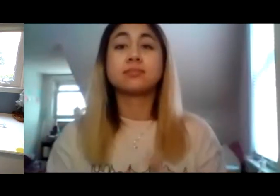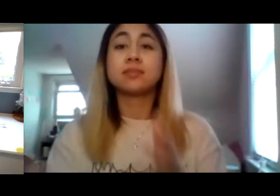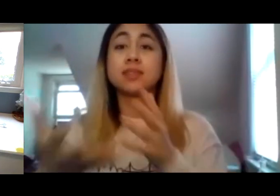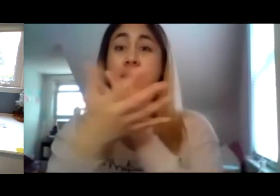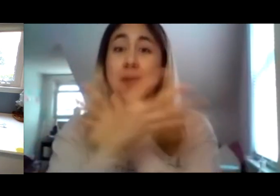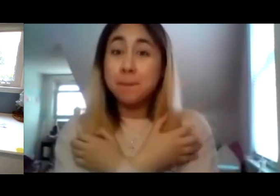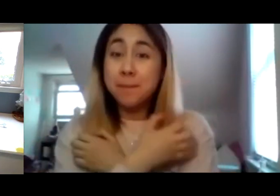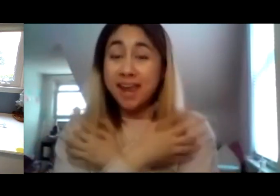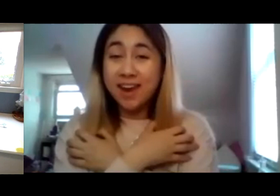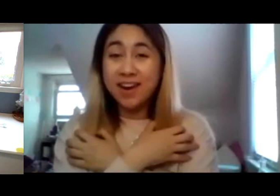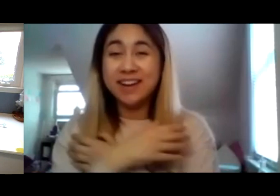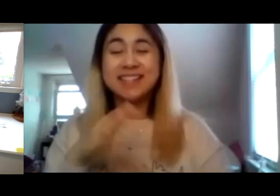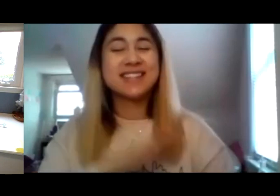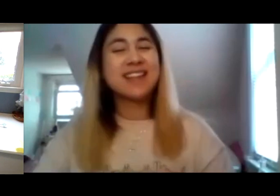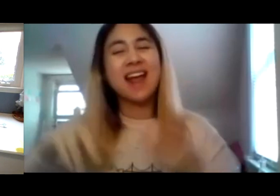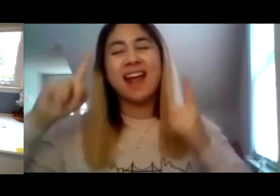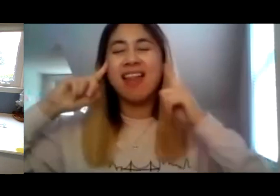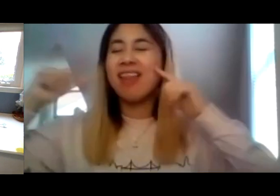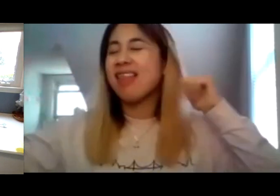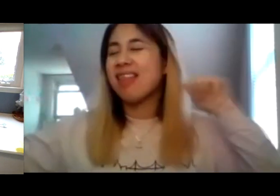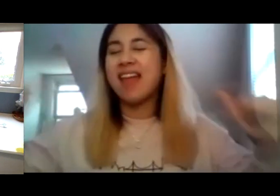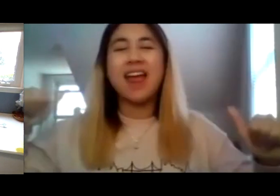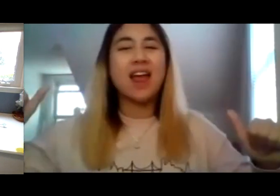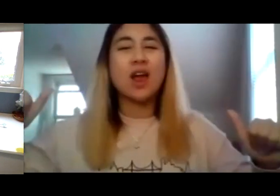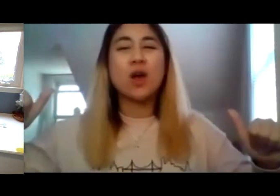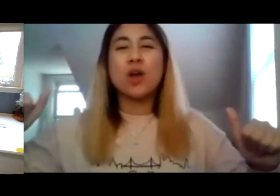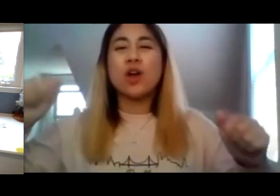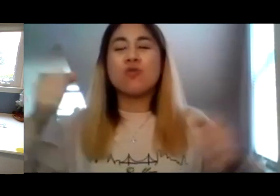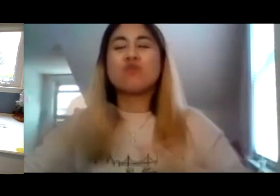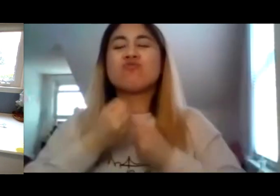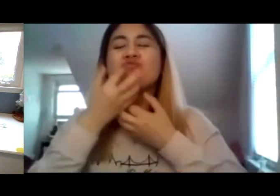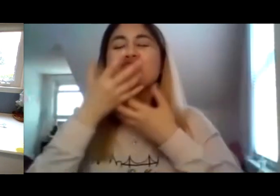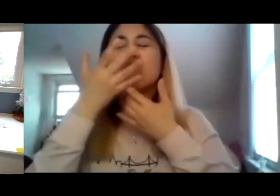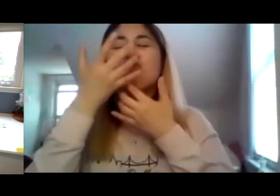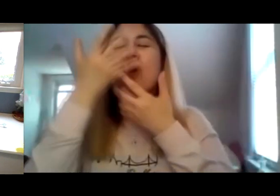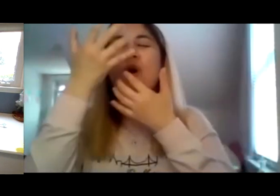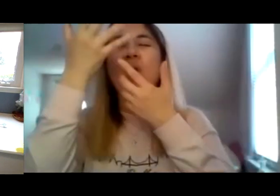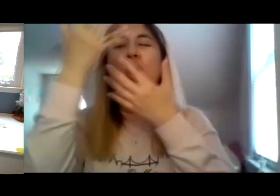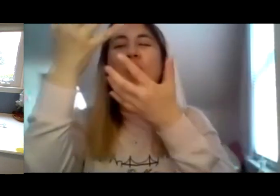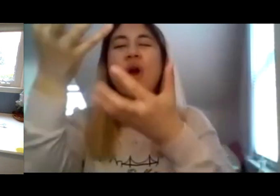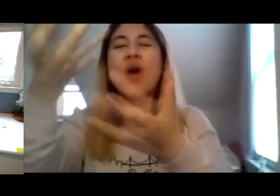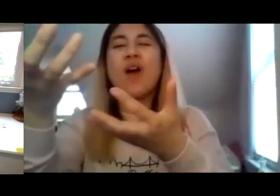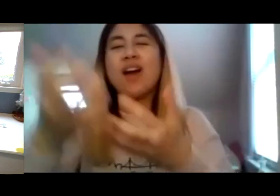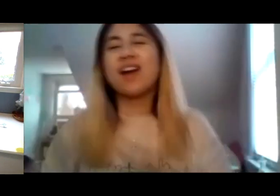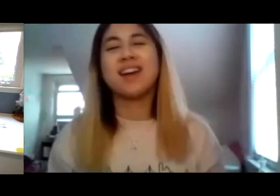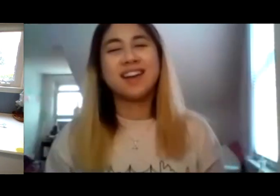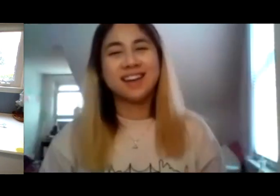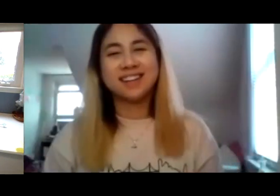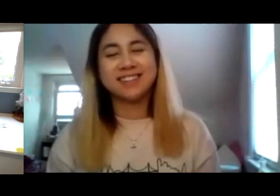nice loud roar, wake us all up. Our bear says,